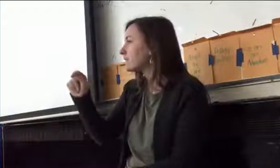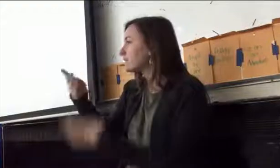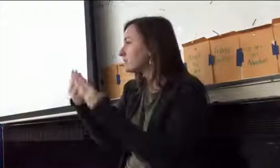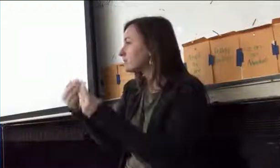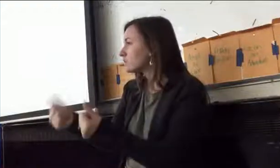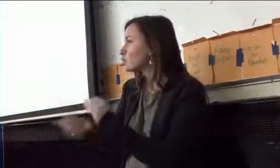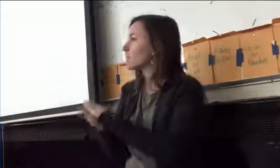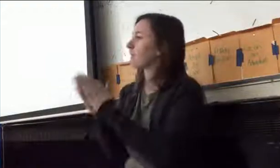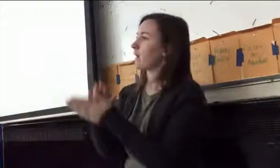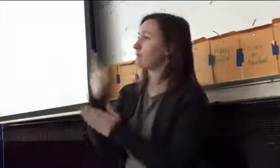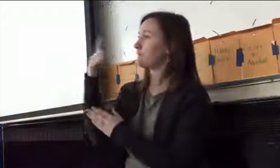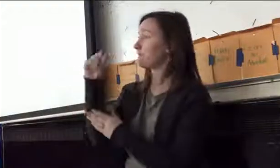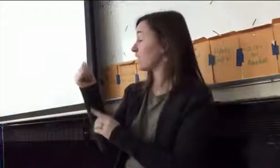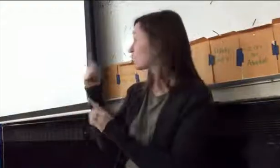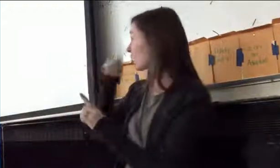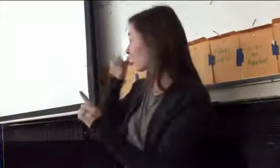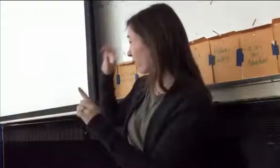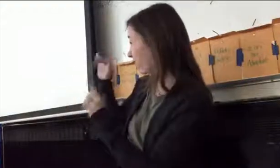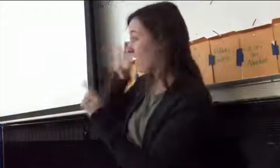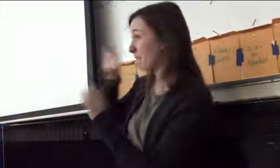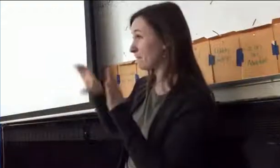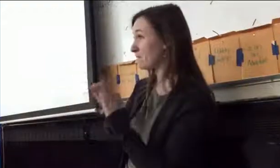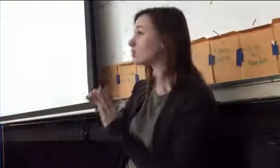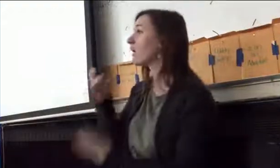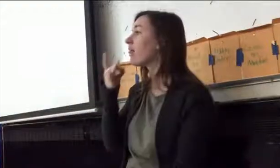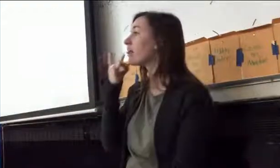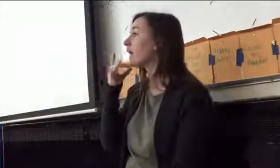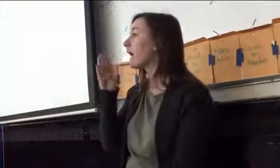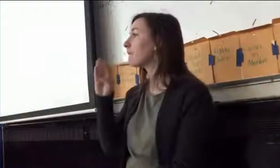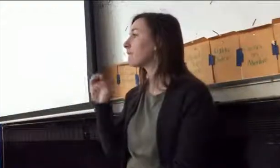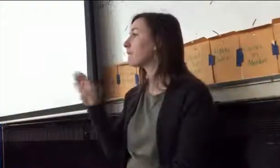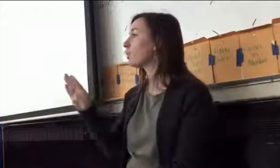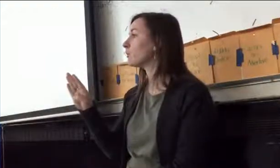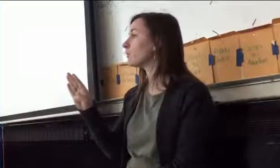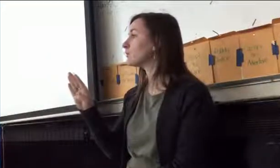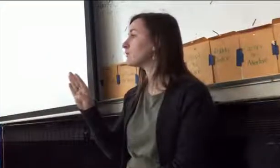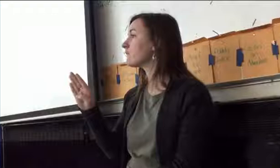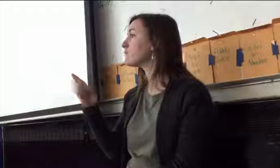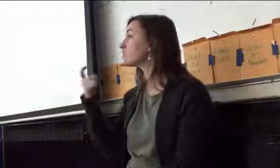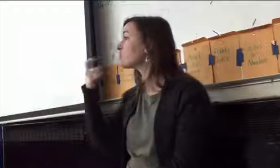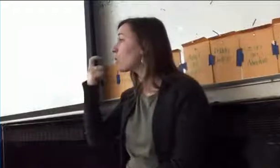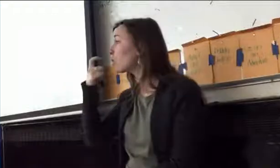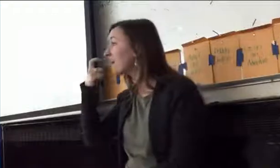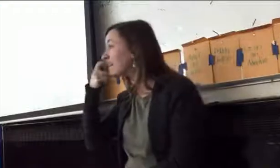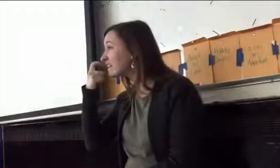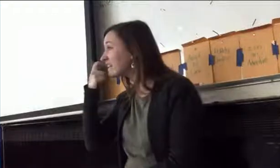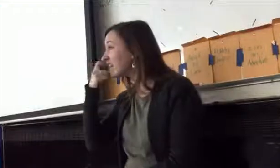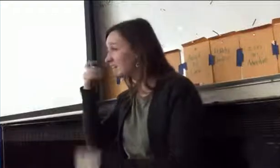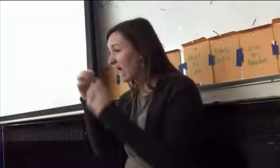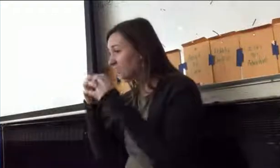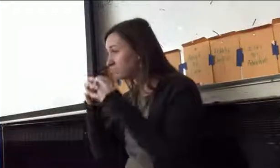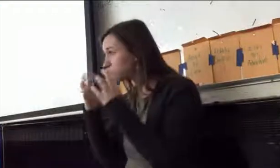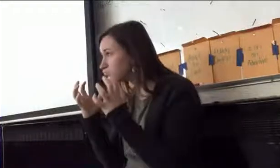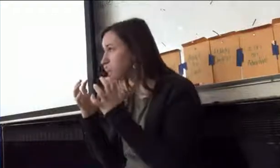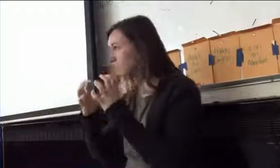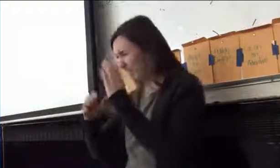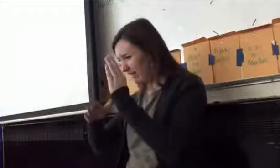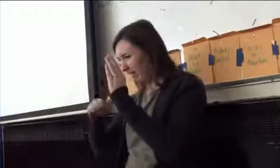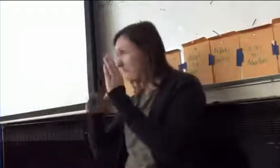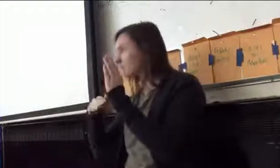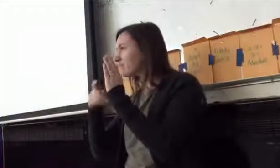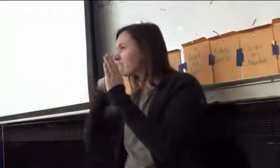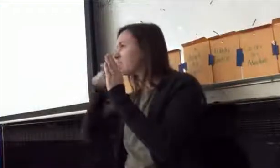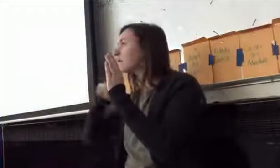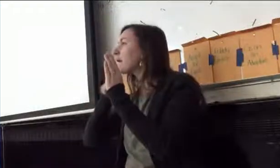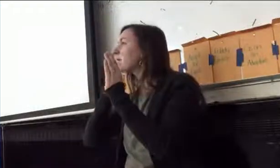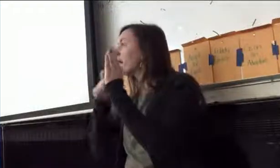this case, these are light bulbs. So their job is to break apart light bulbs. So you take apart the glass, the bottom part that I don't know the name of, and the